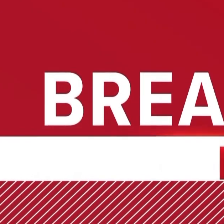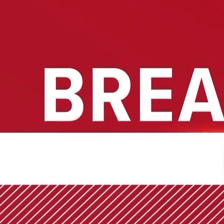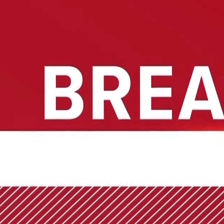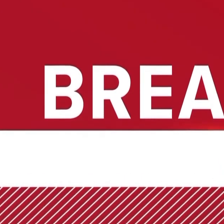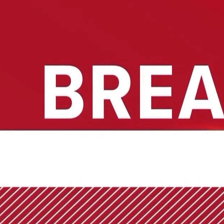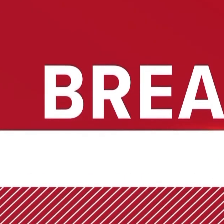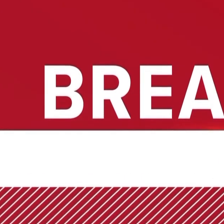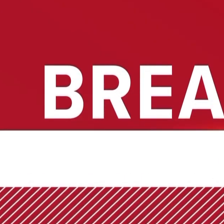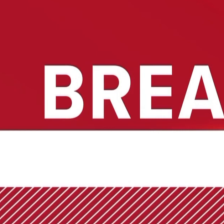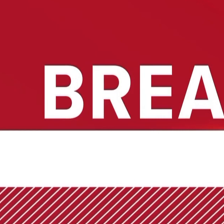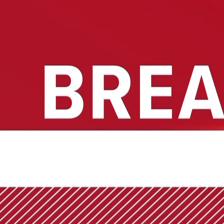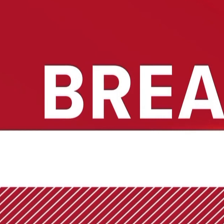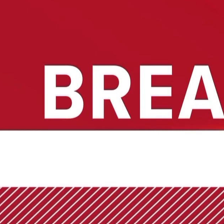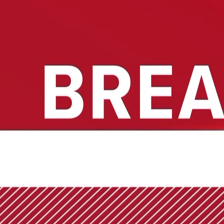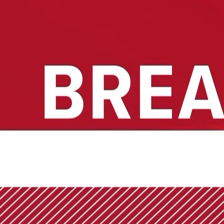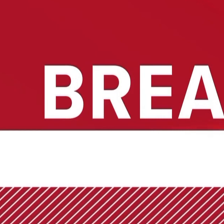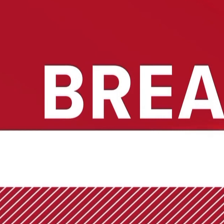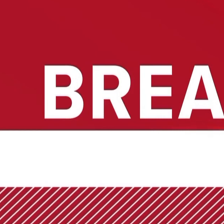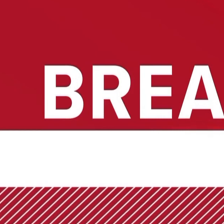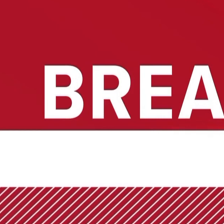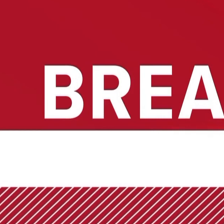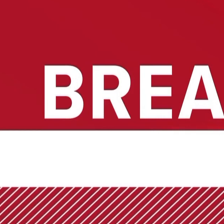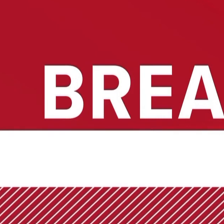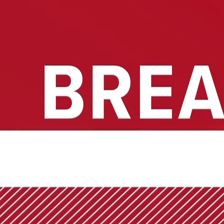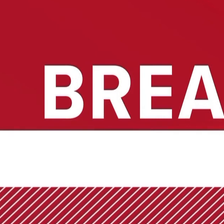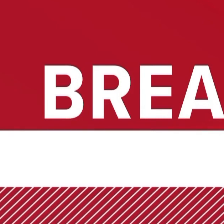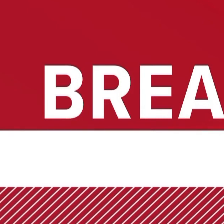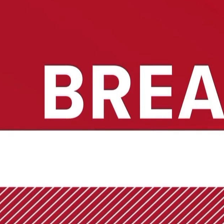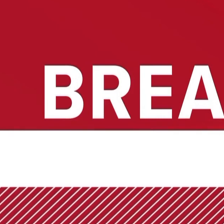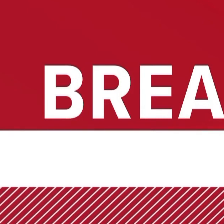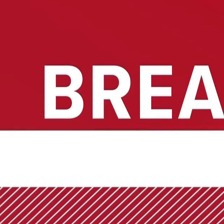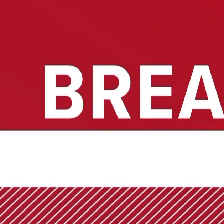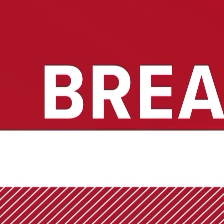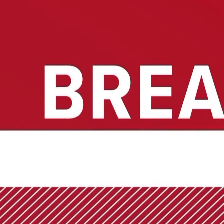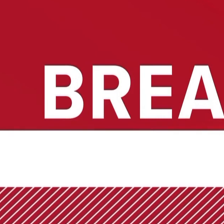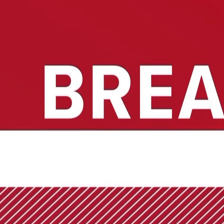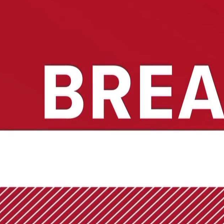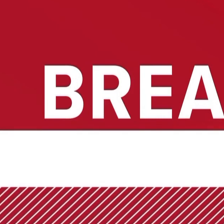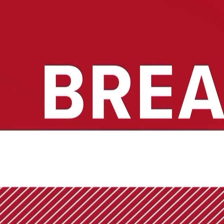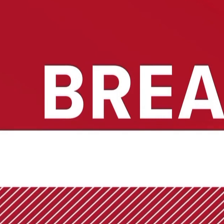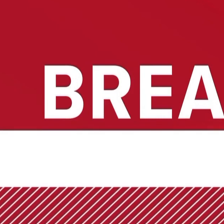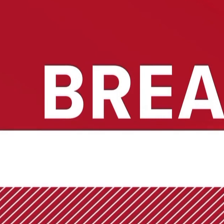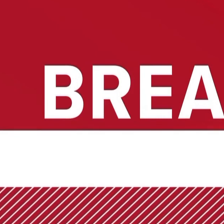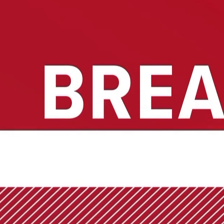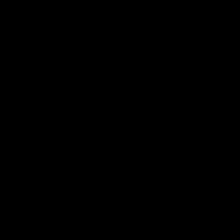11.